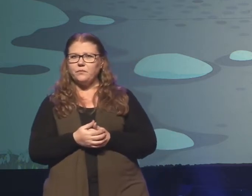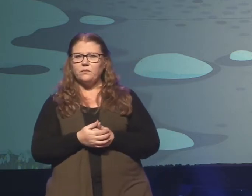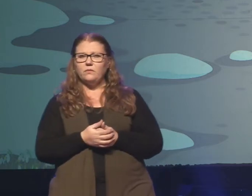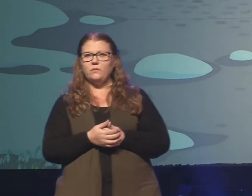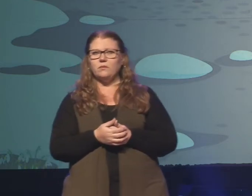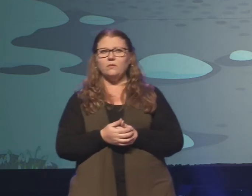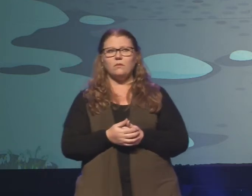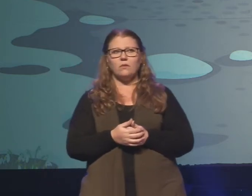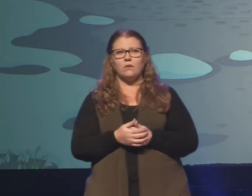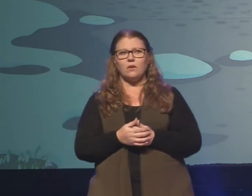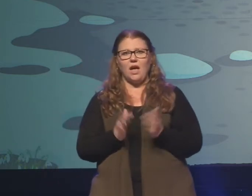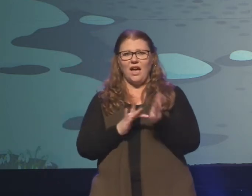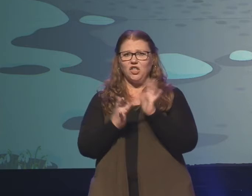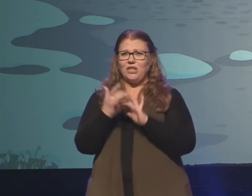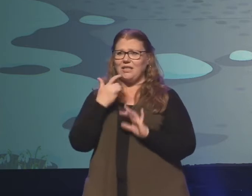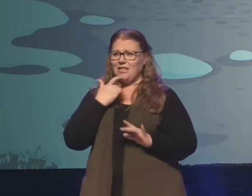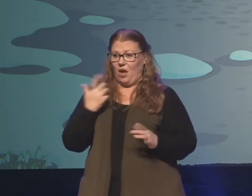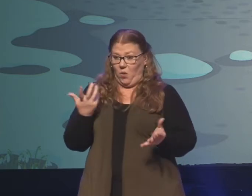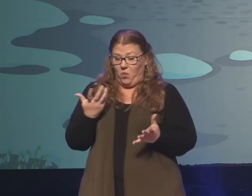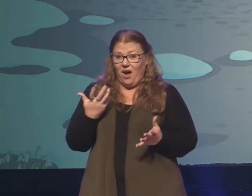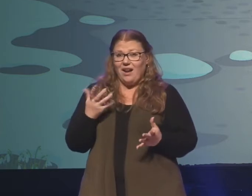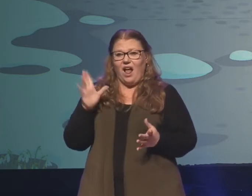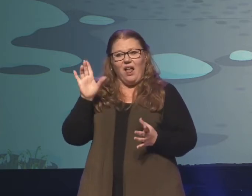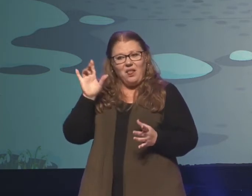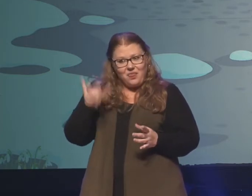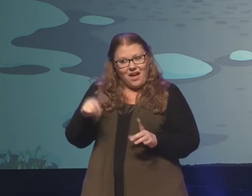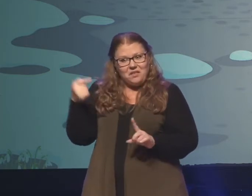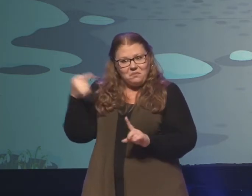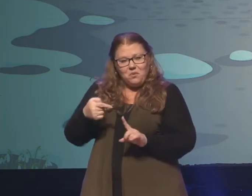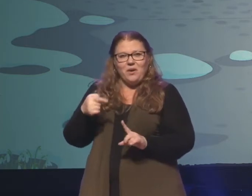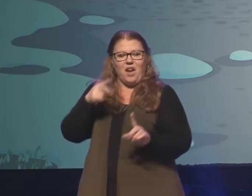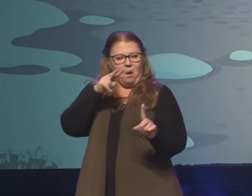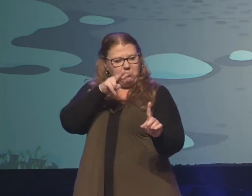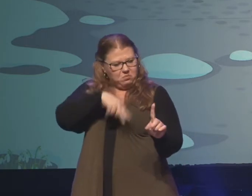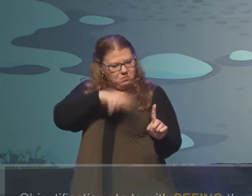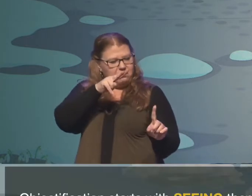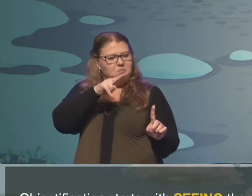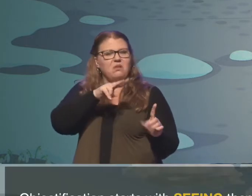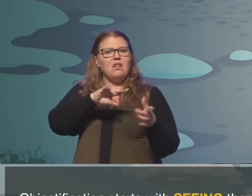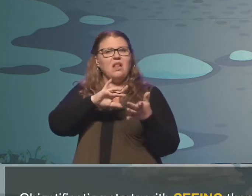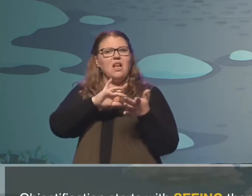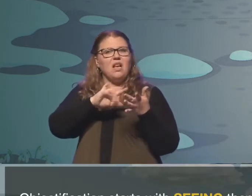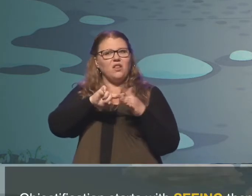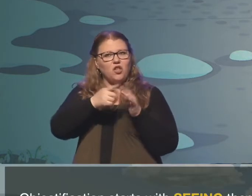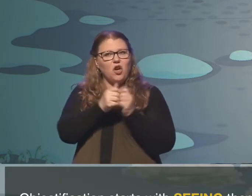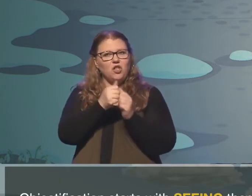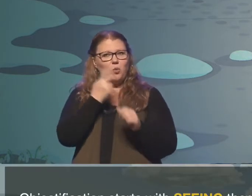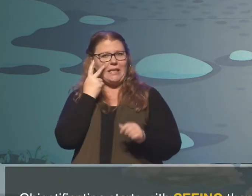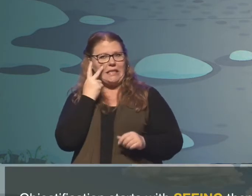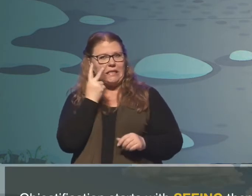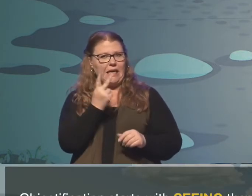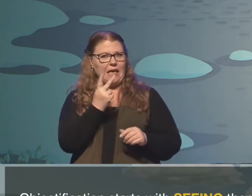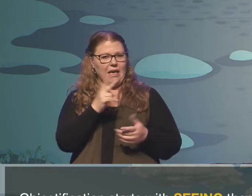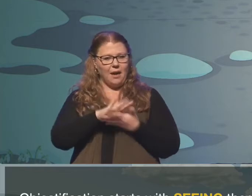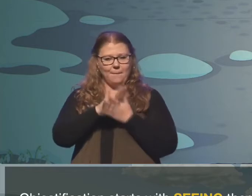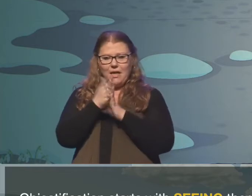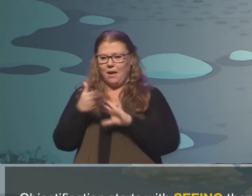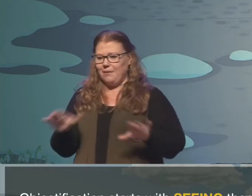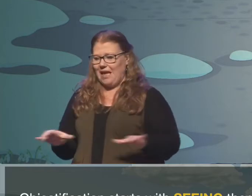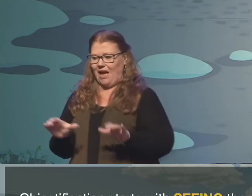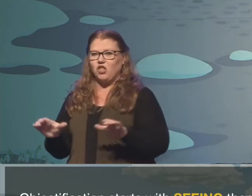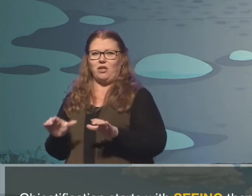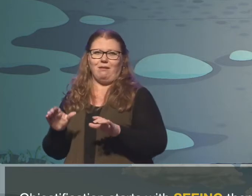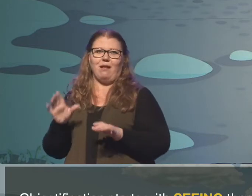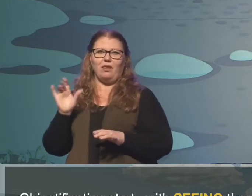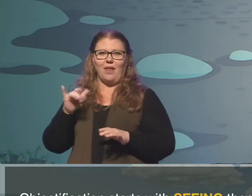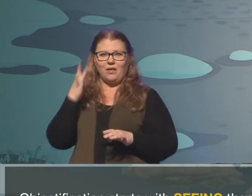And so Jesus said, listen, that's the deal. And what Jesus is saying is objectification starts with seeing and it turns into action, right?